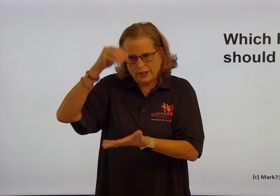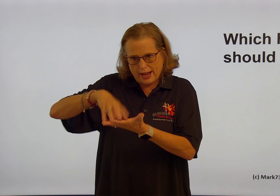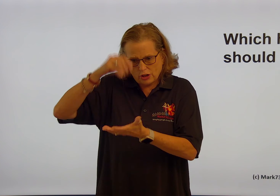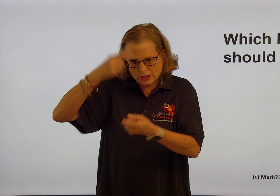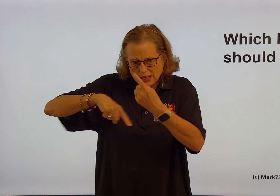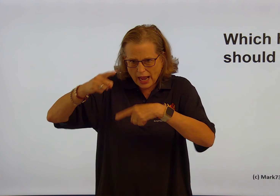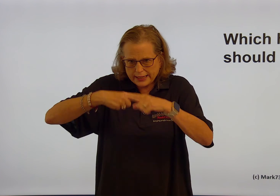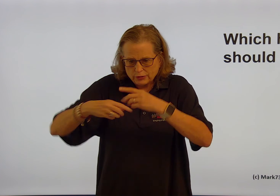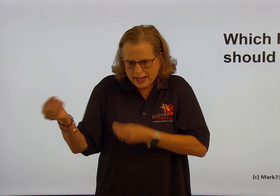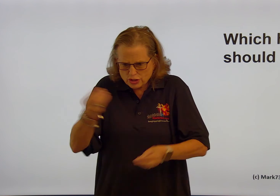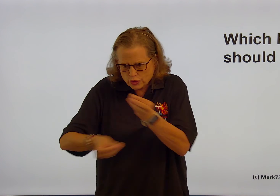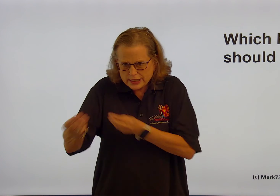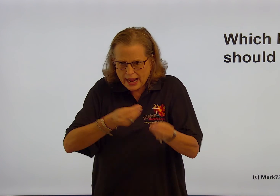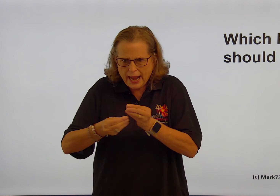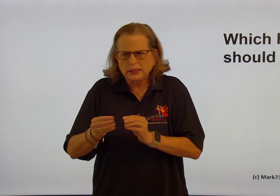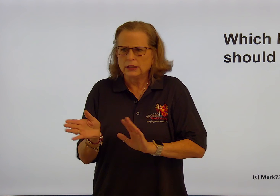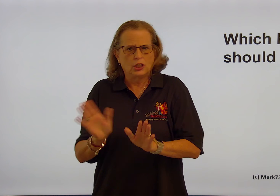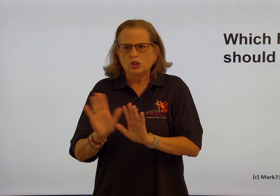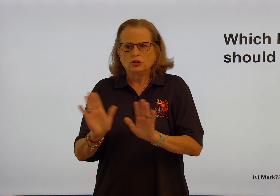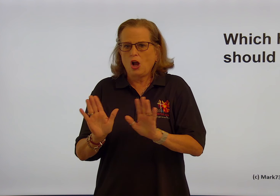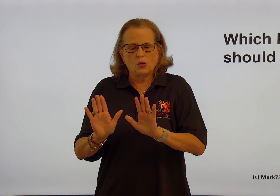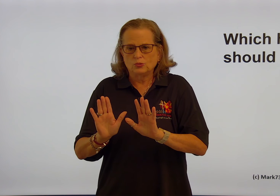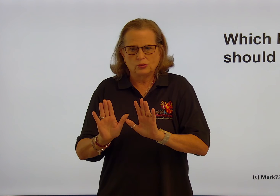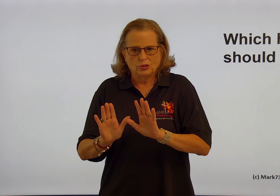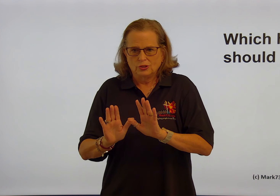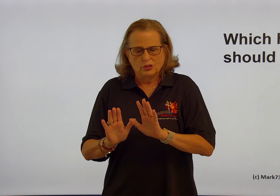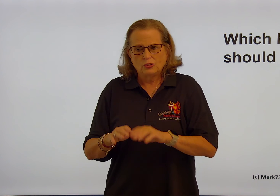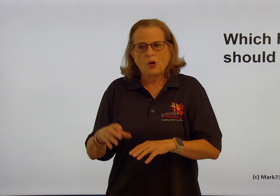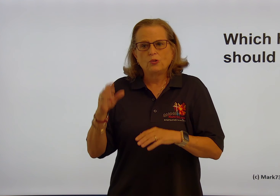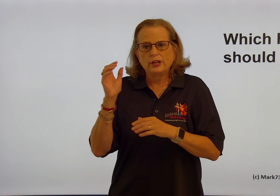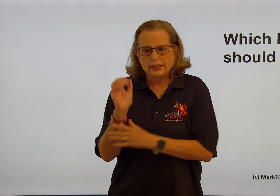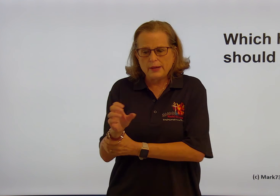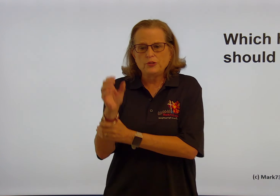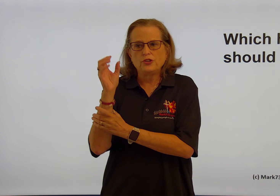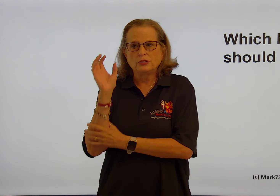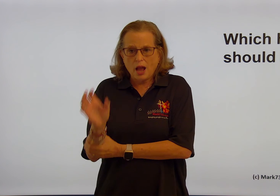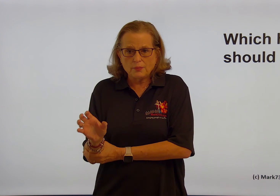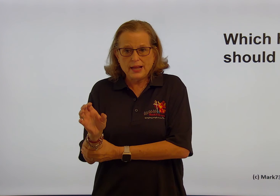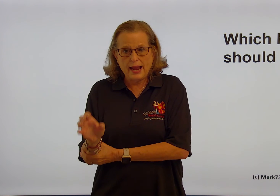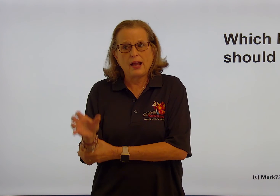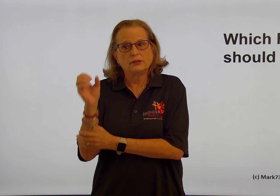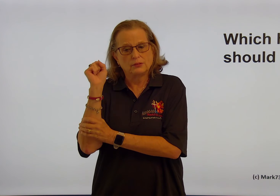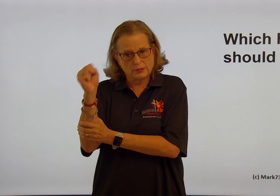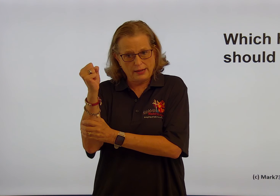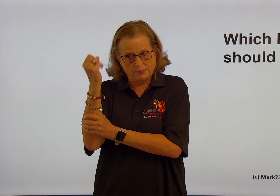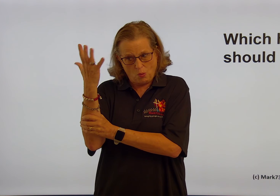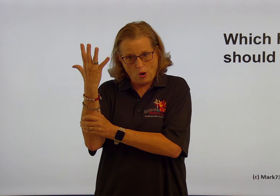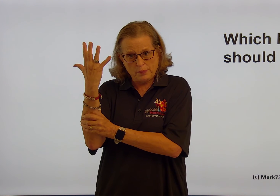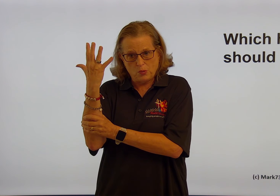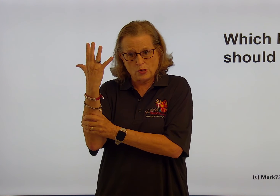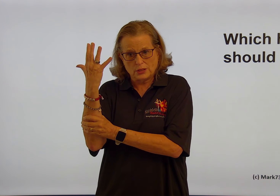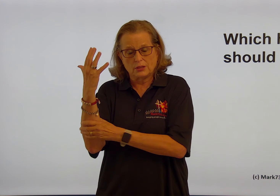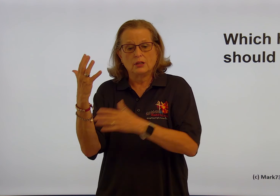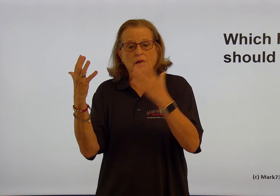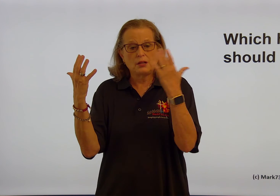when they learn signing, when they shrink the hand. So, keep your dominant hand. That's more important, non